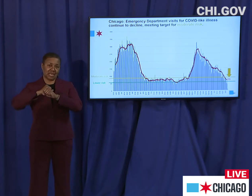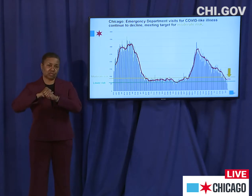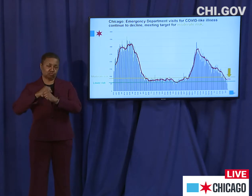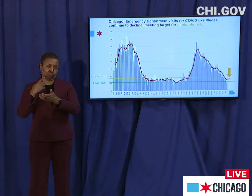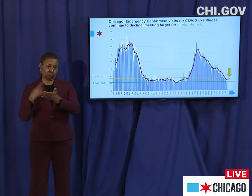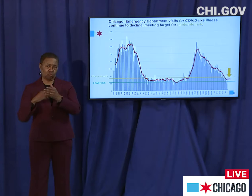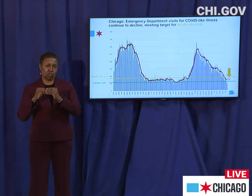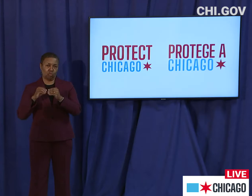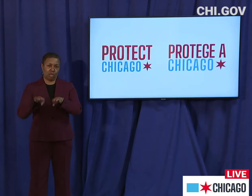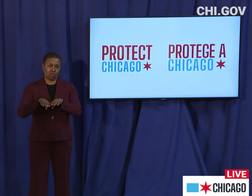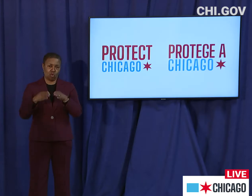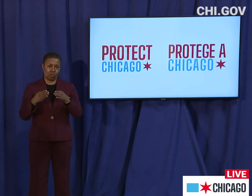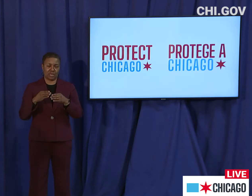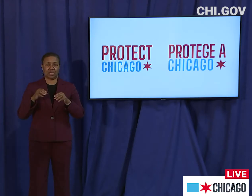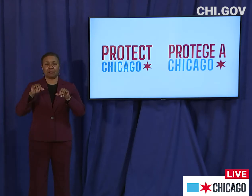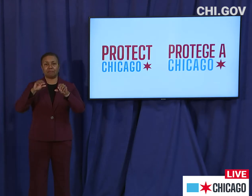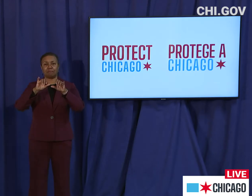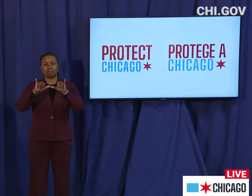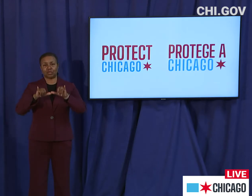metrics.